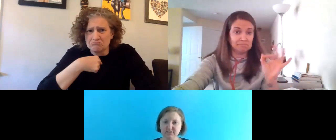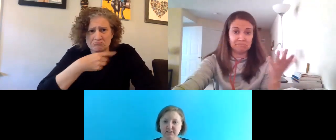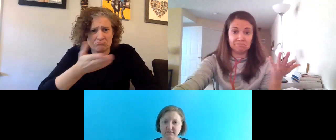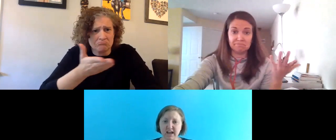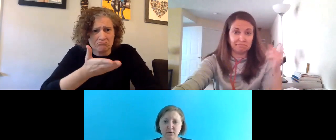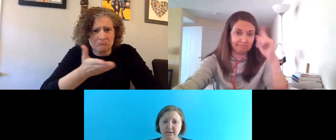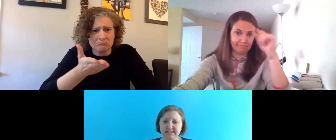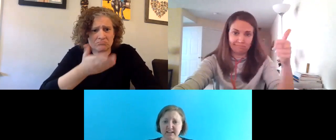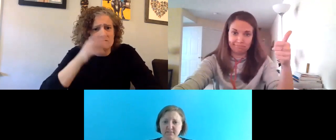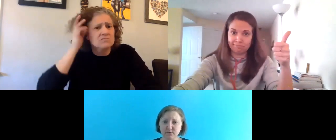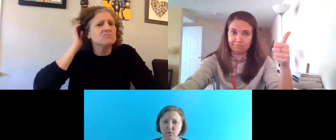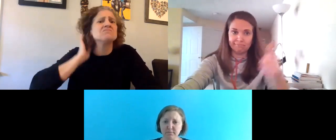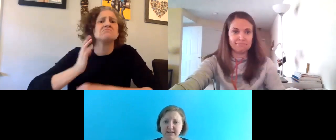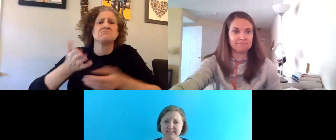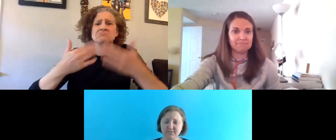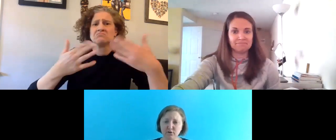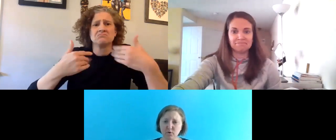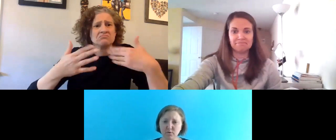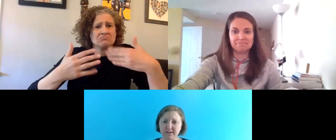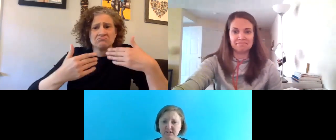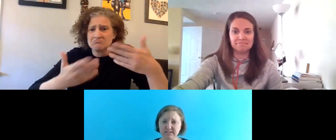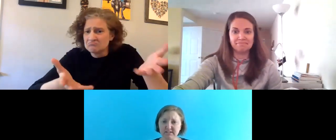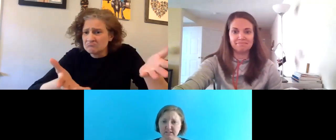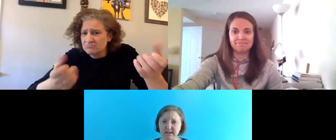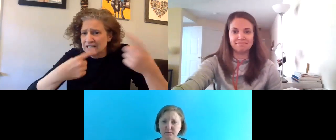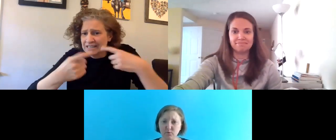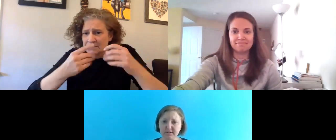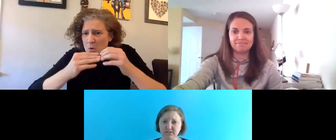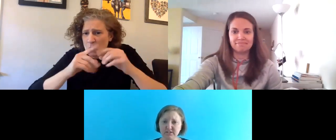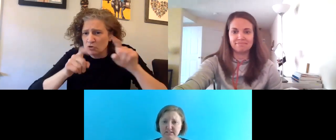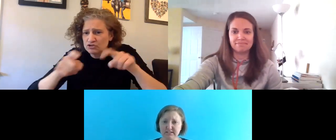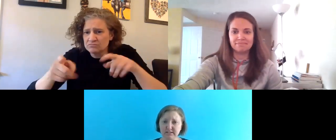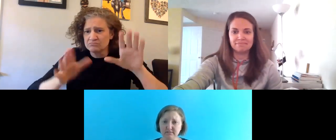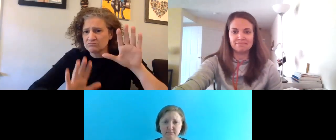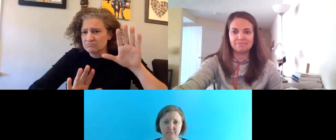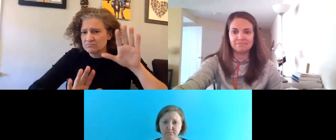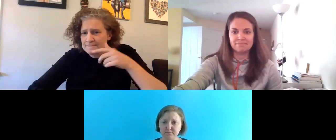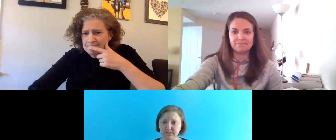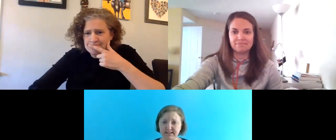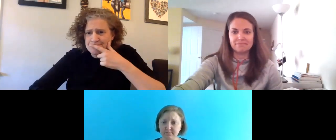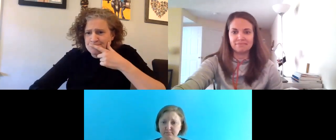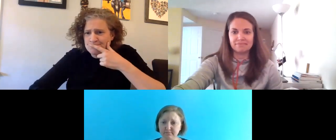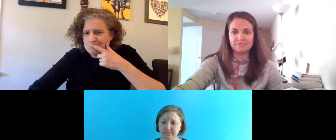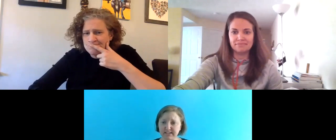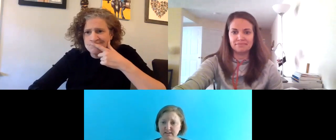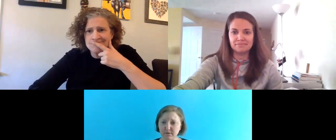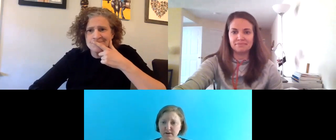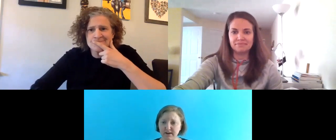few more minutes if there are more questions. Any more questions? Send them my way.